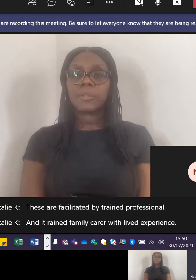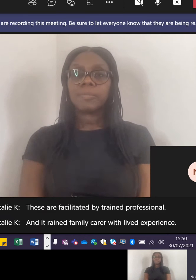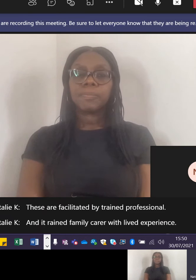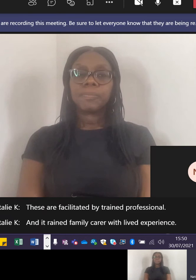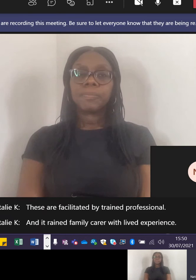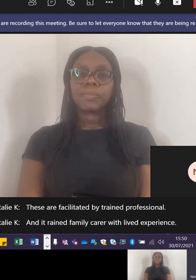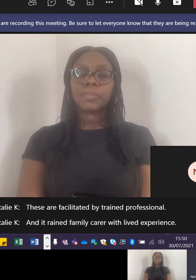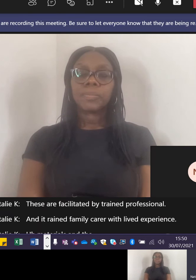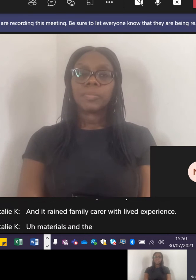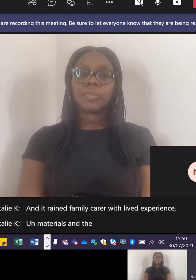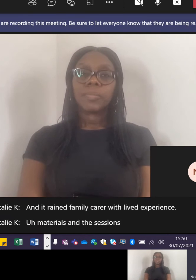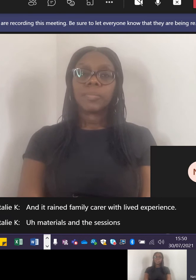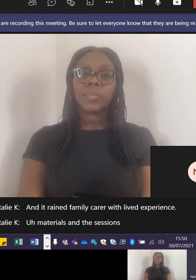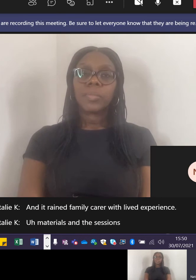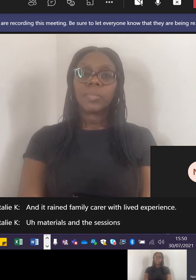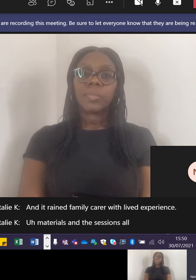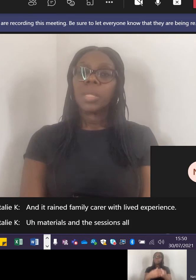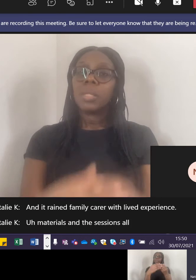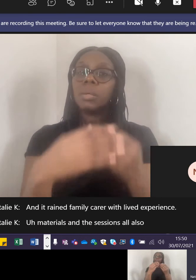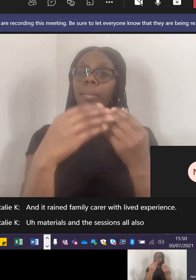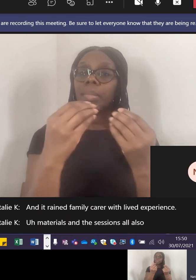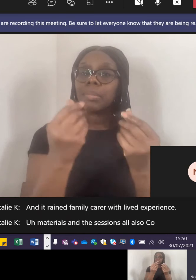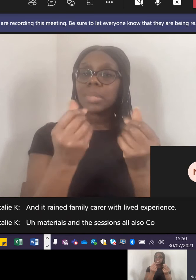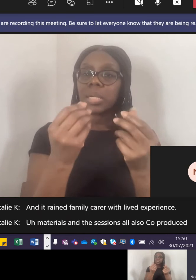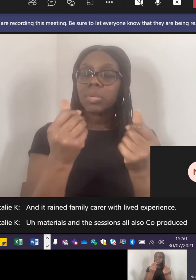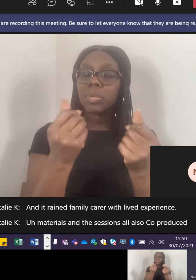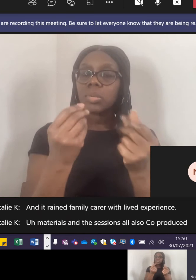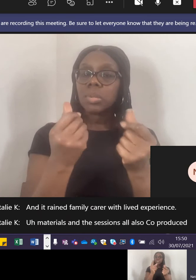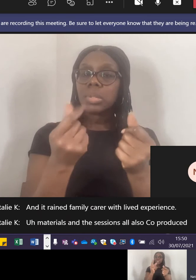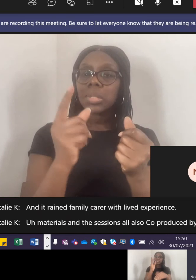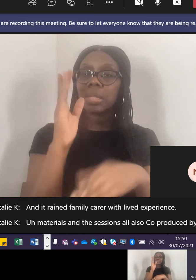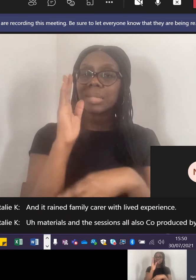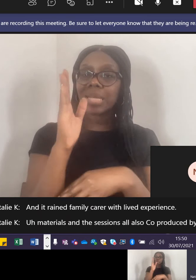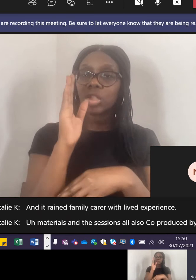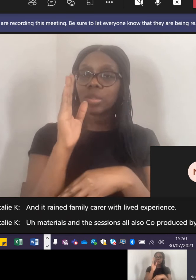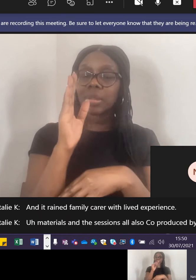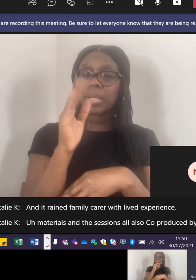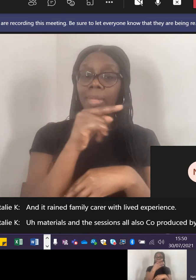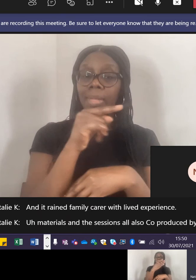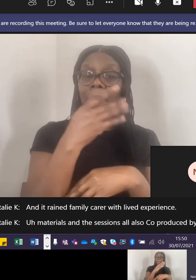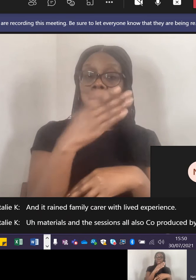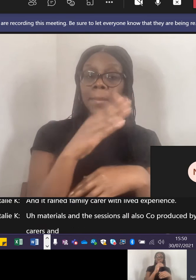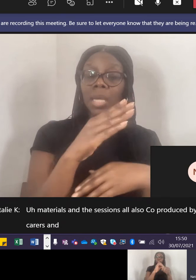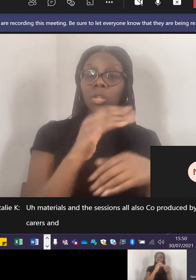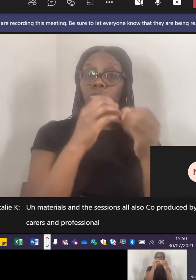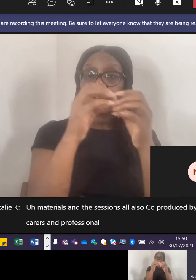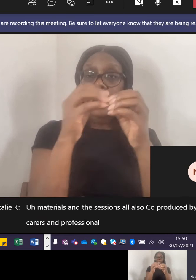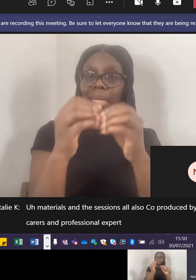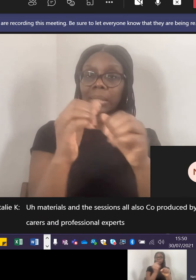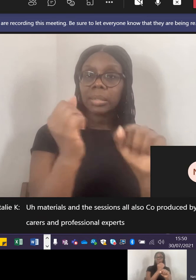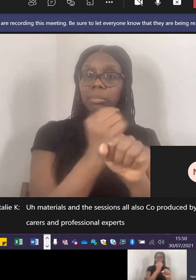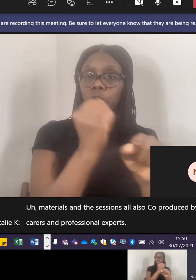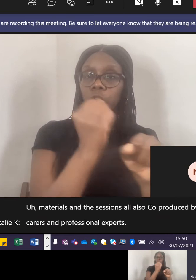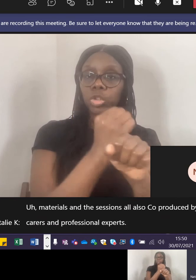Materials in the sessions are also co-produced by family carers and professional experts